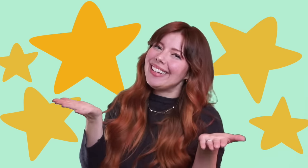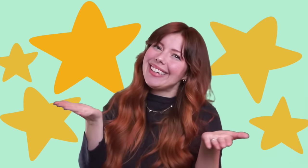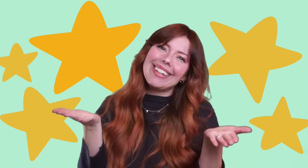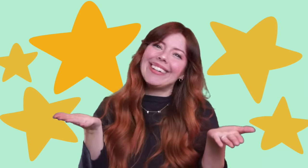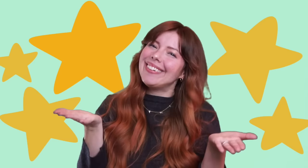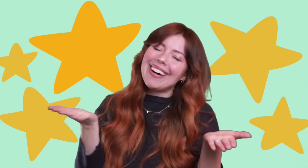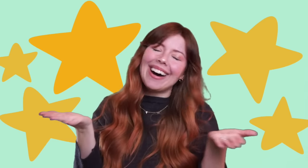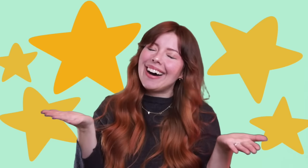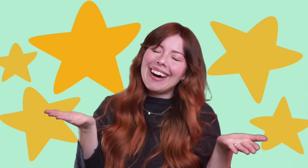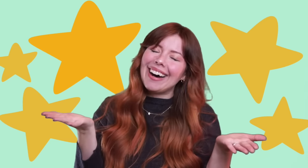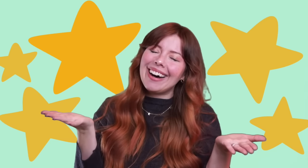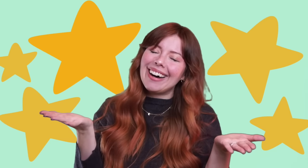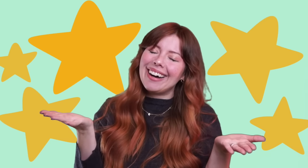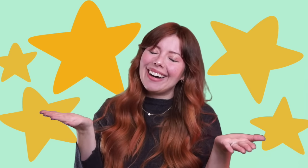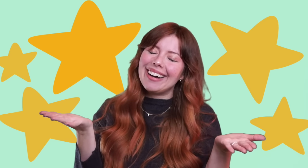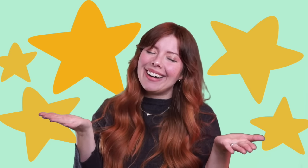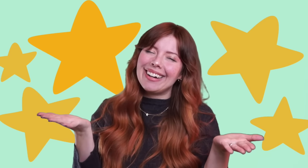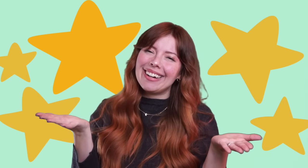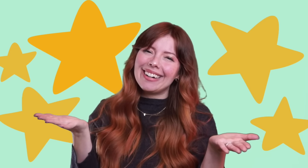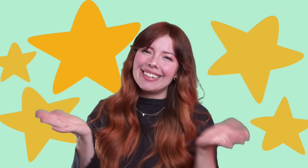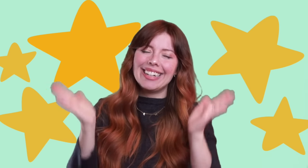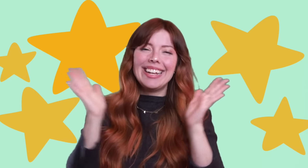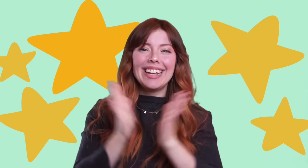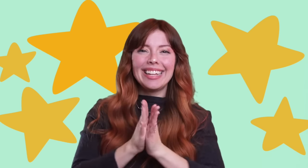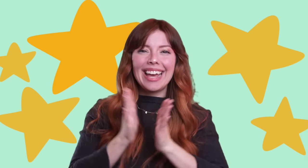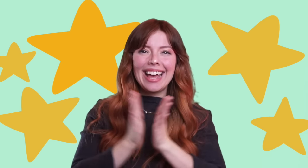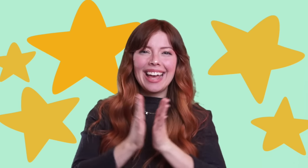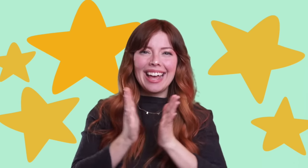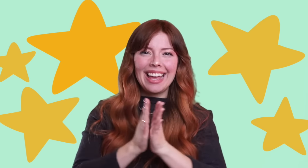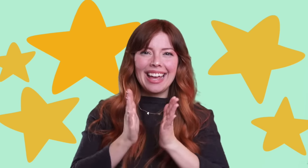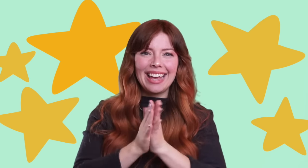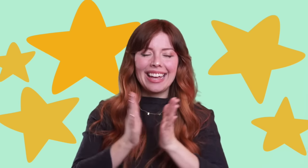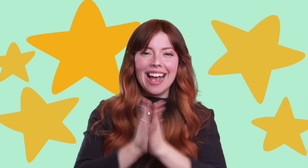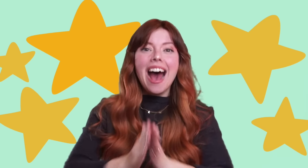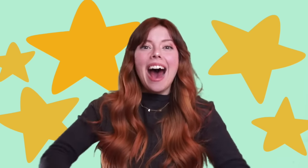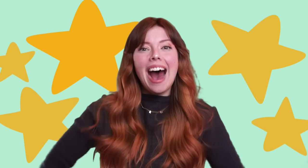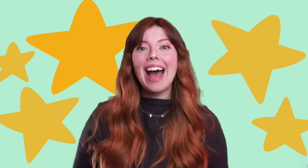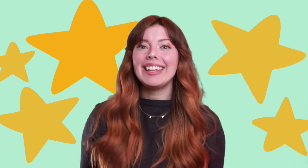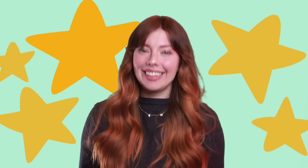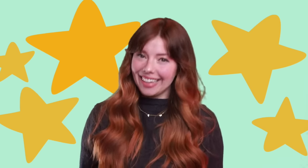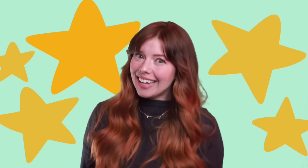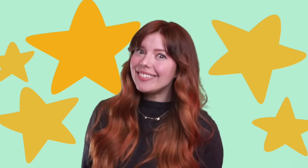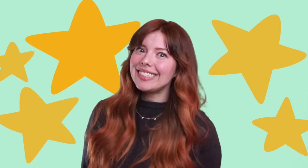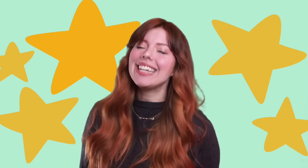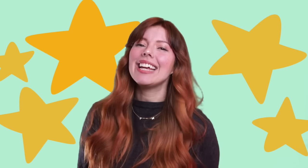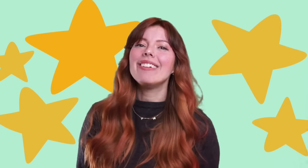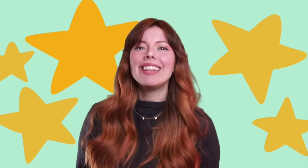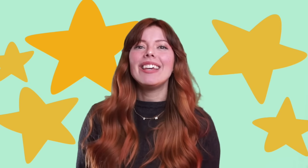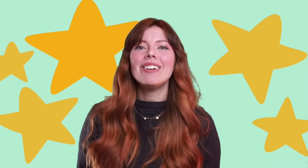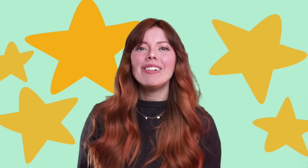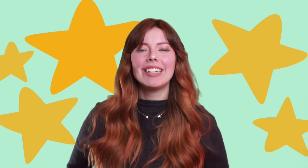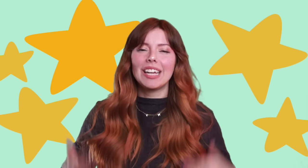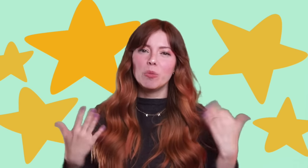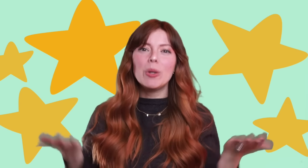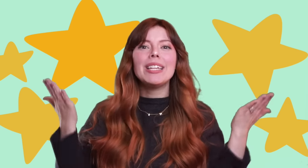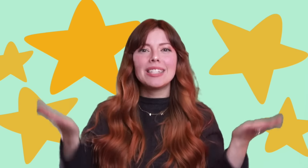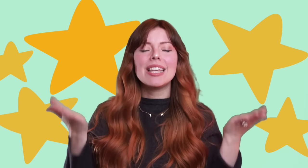you are. Yay! I love singing with you. Can we sing